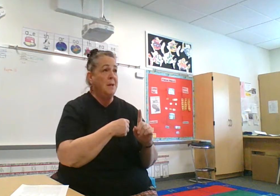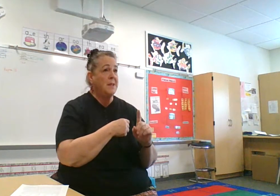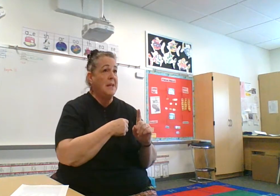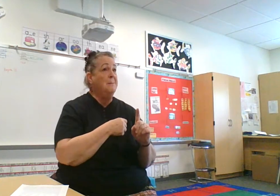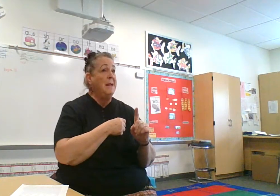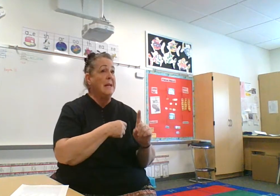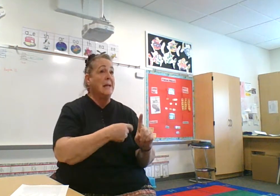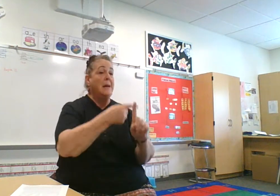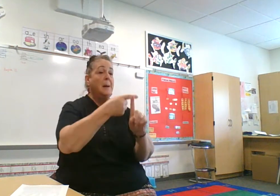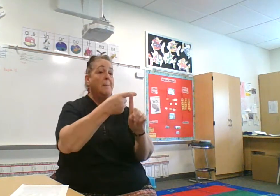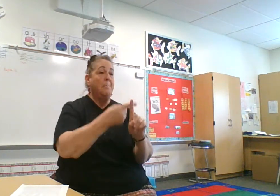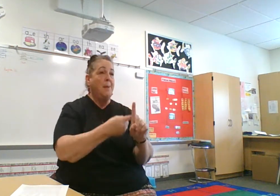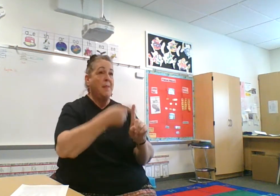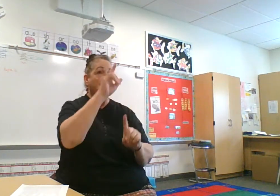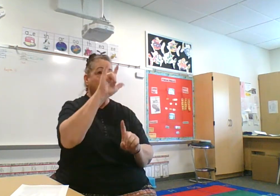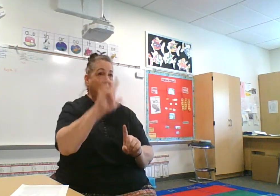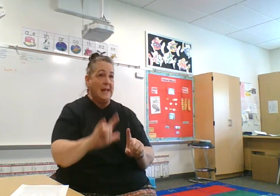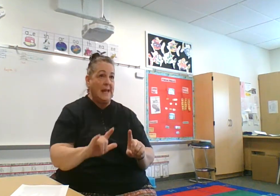monthly meeting, okay?